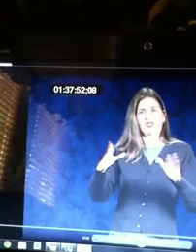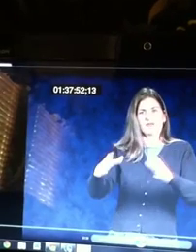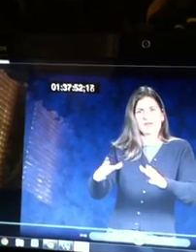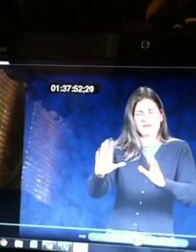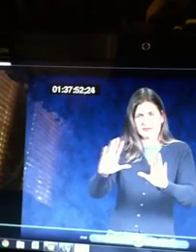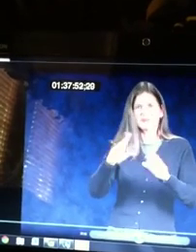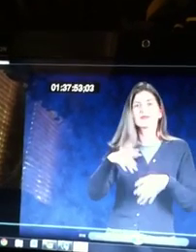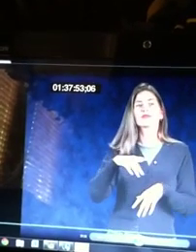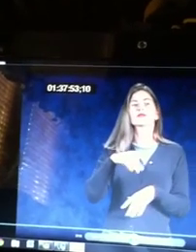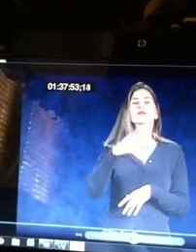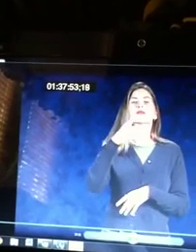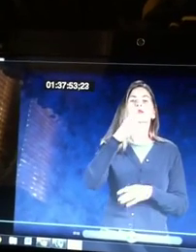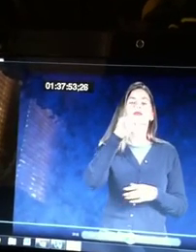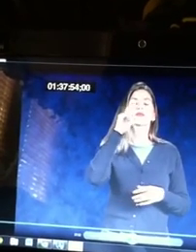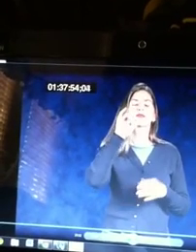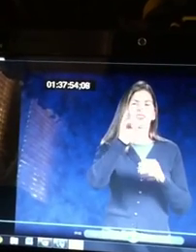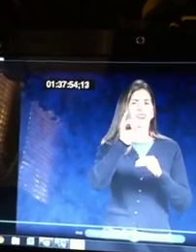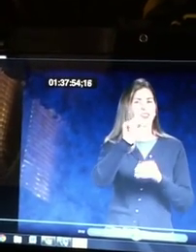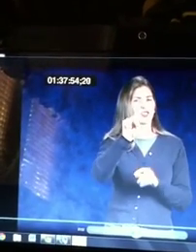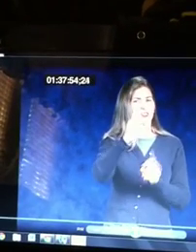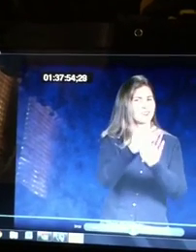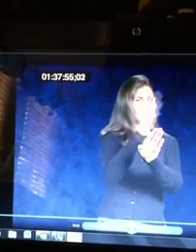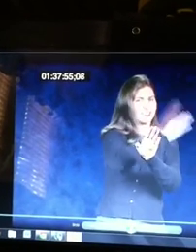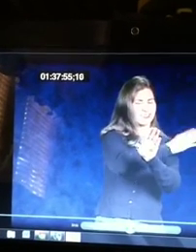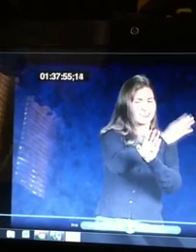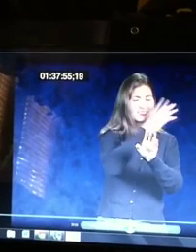and sometimes you do. So